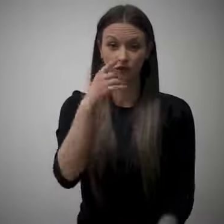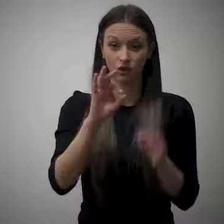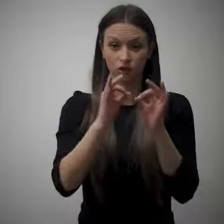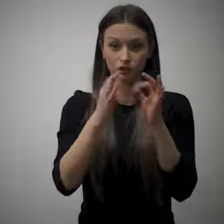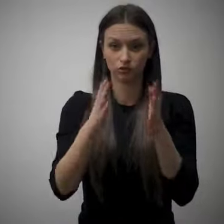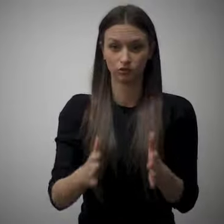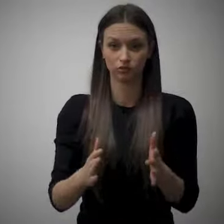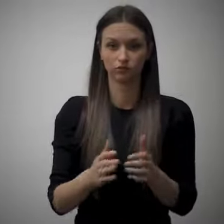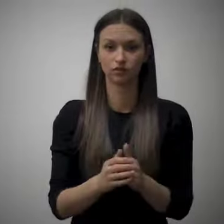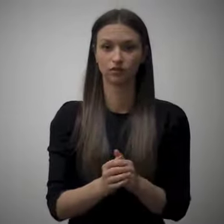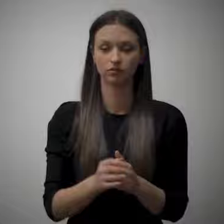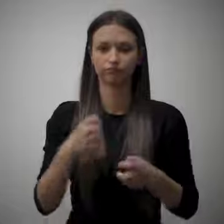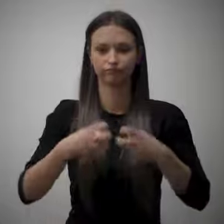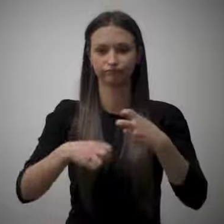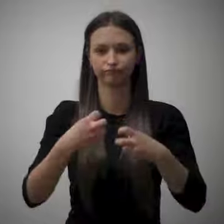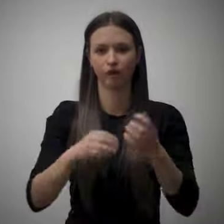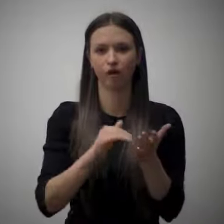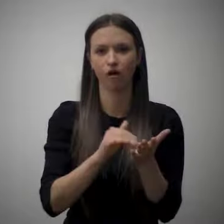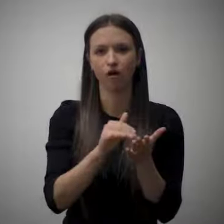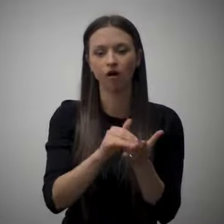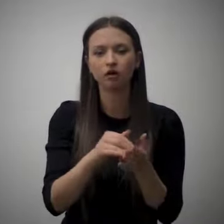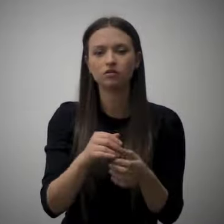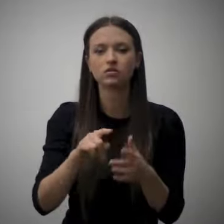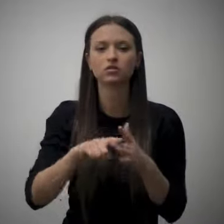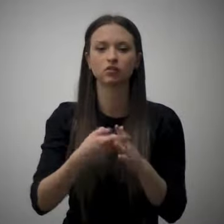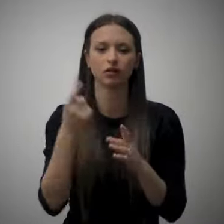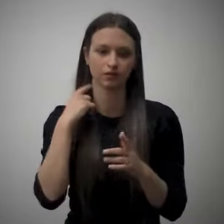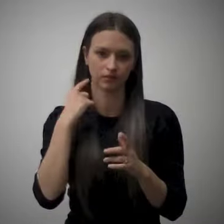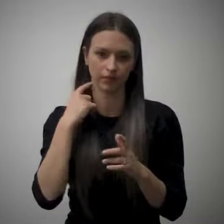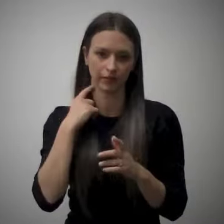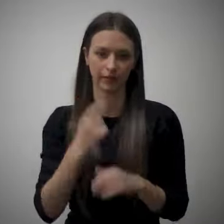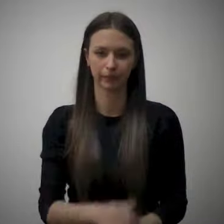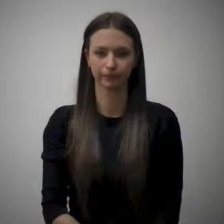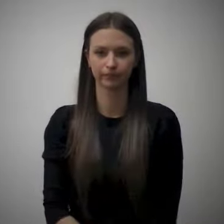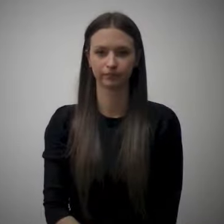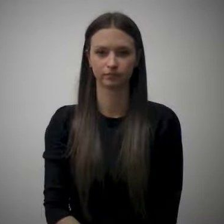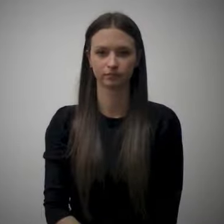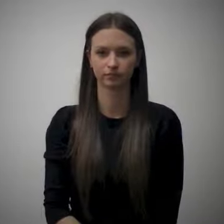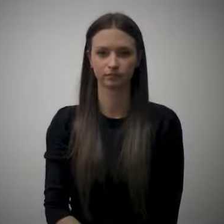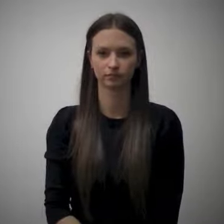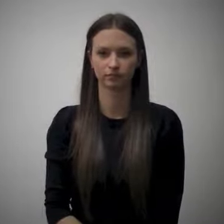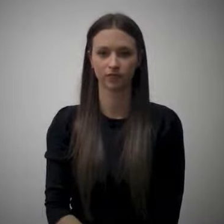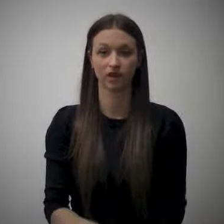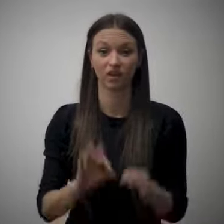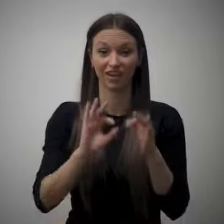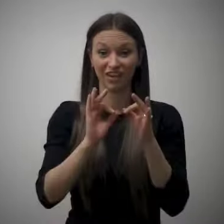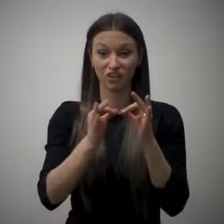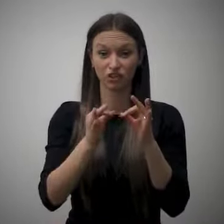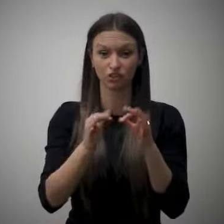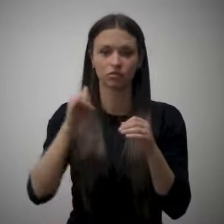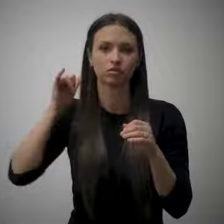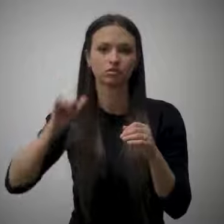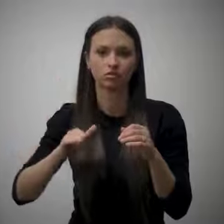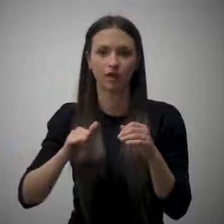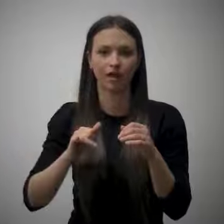For interpreters, the problem often begins in the neck. We tend to hold our necks